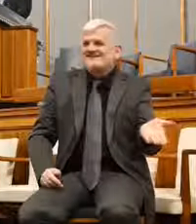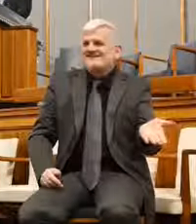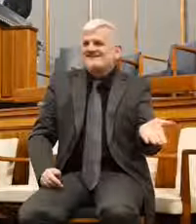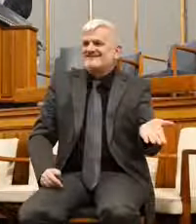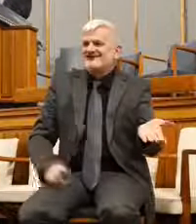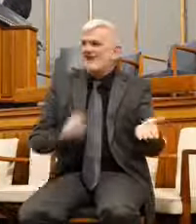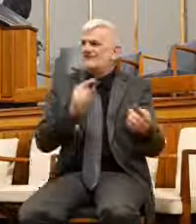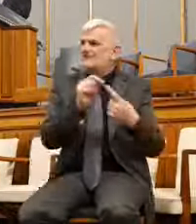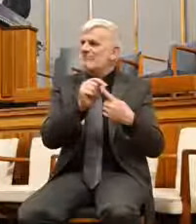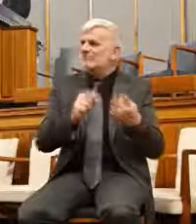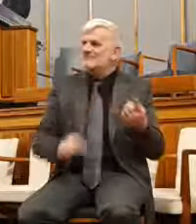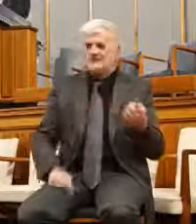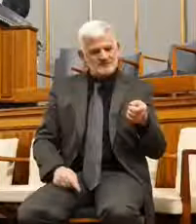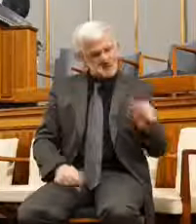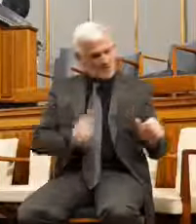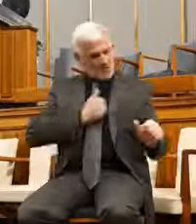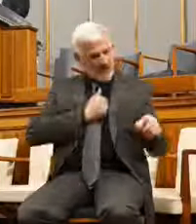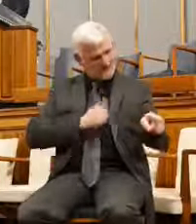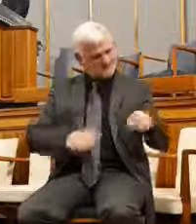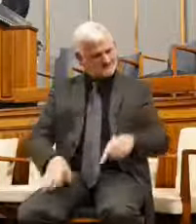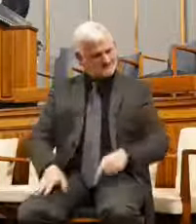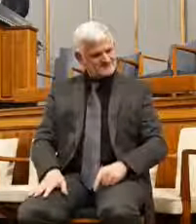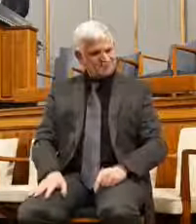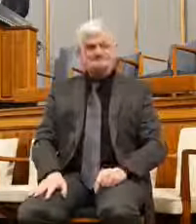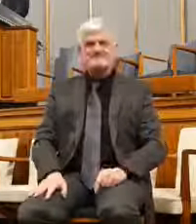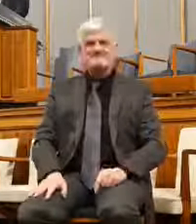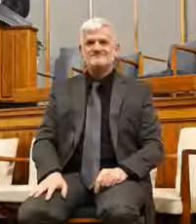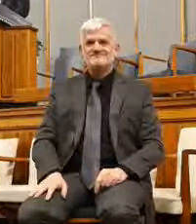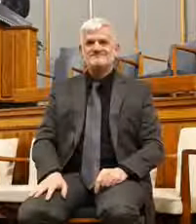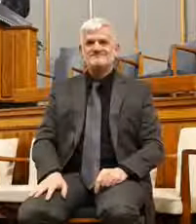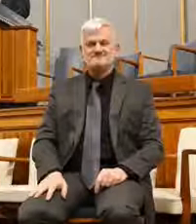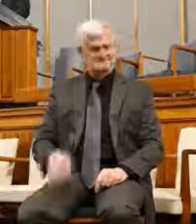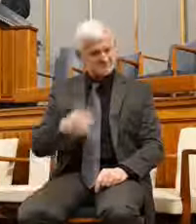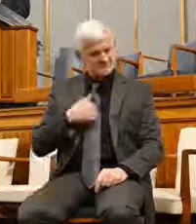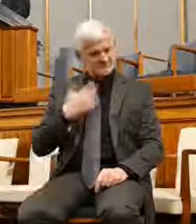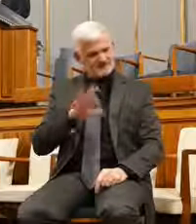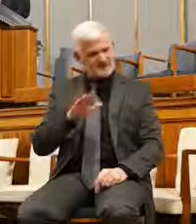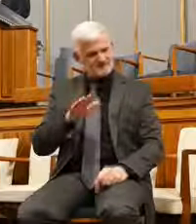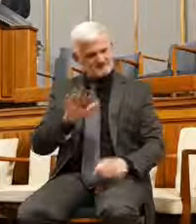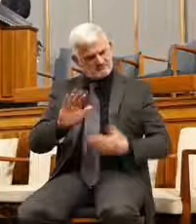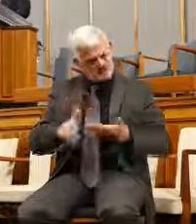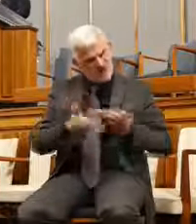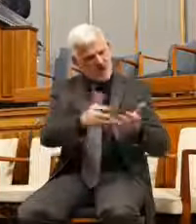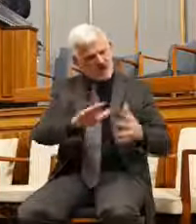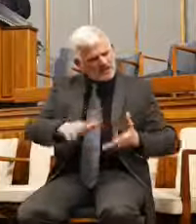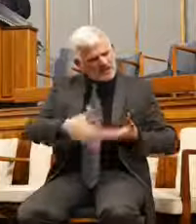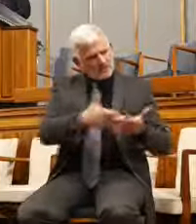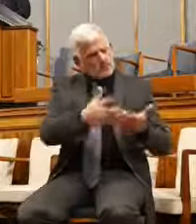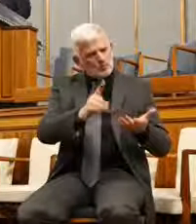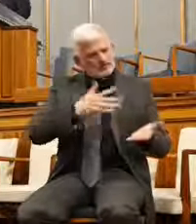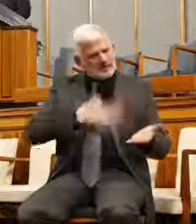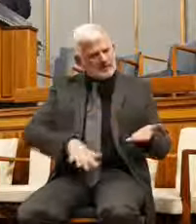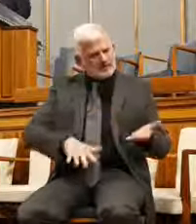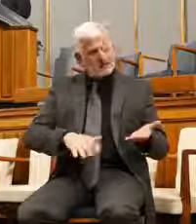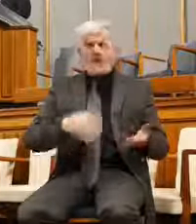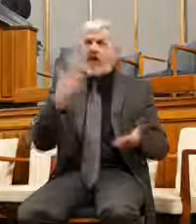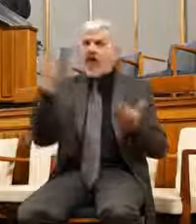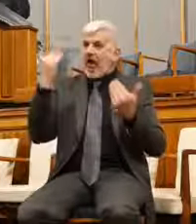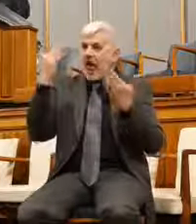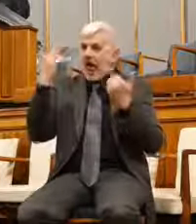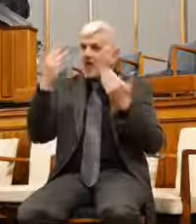You were rightfully mine. And I've provided for you. You breathe my air. You